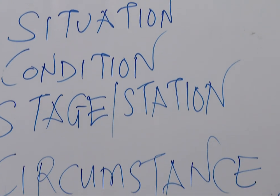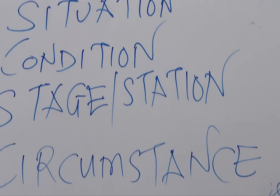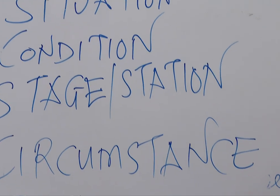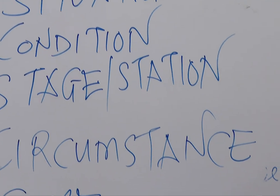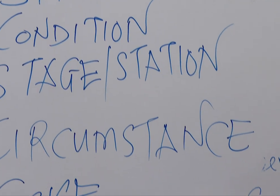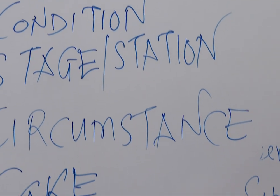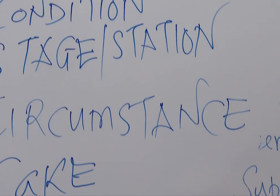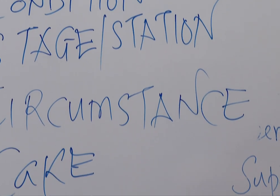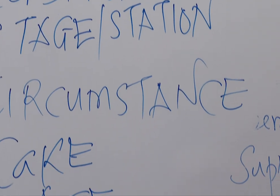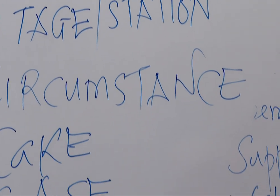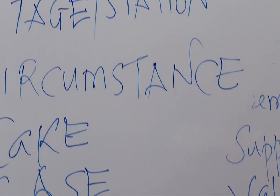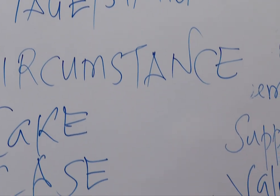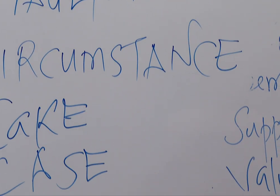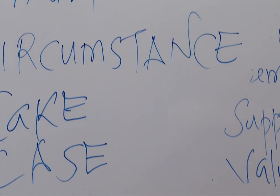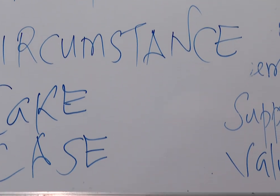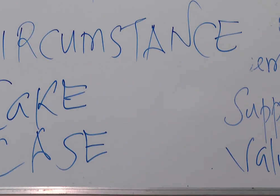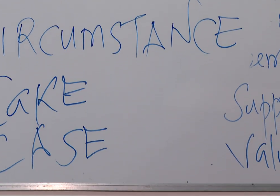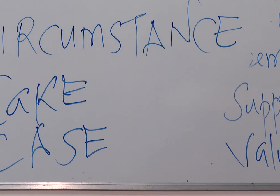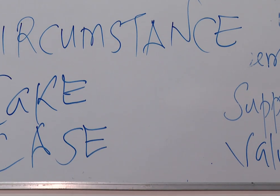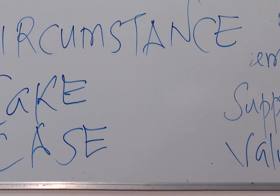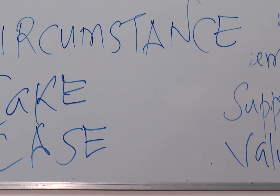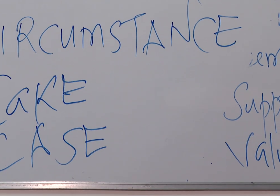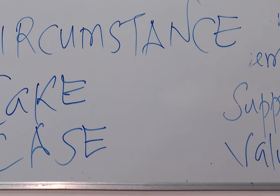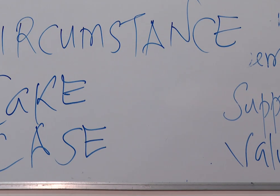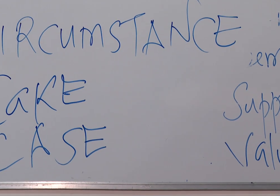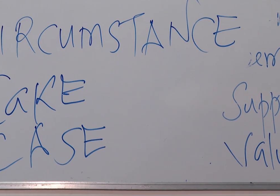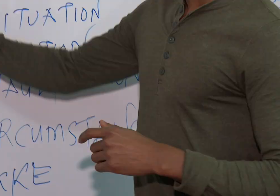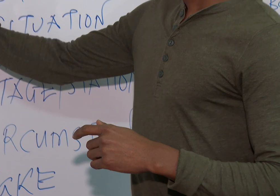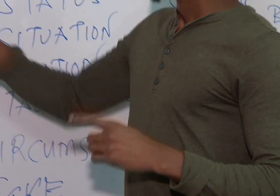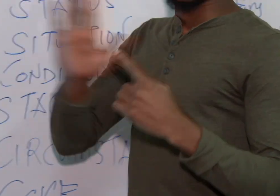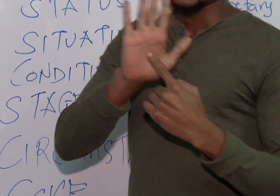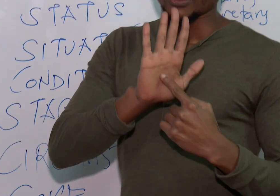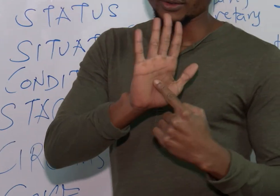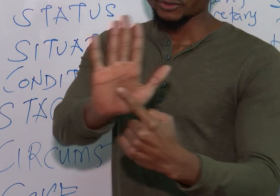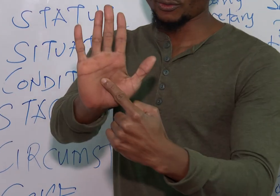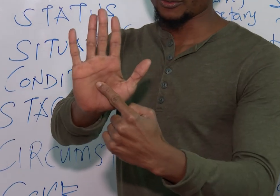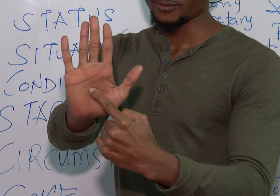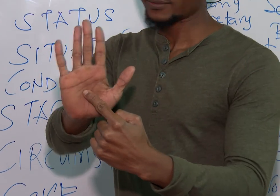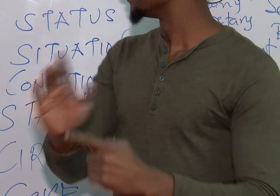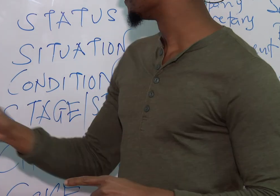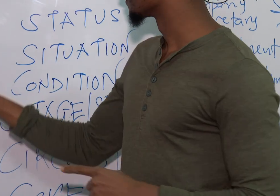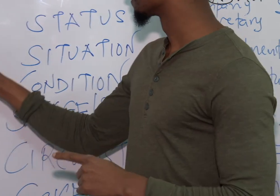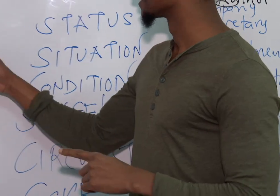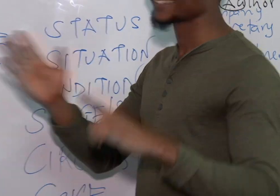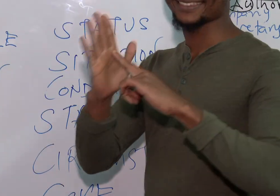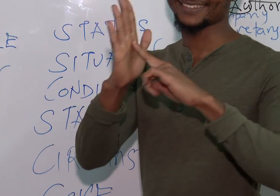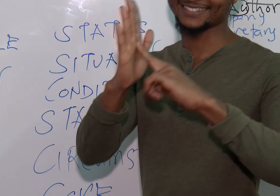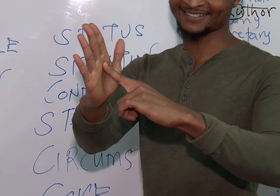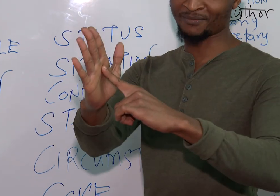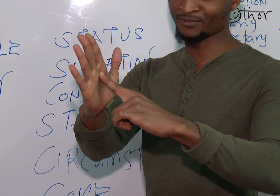variety of different words which all have the same sign and often have to be complimented by mouthing in order to be